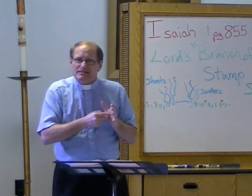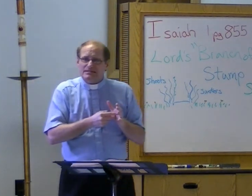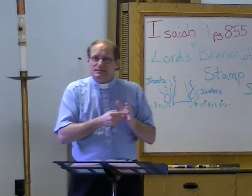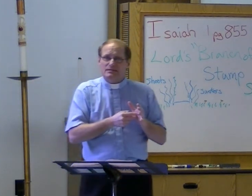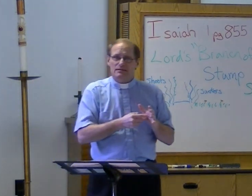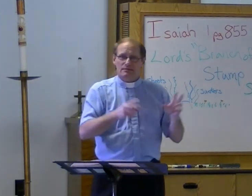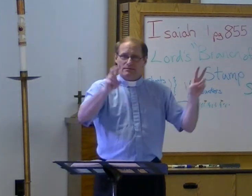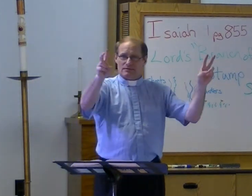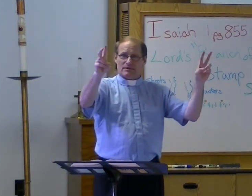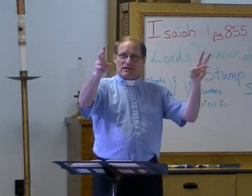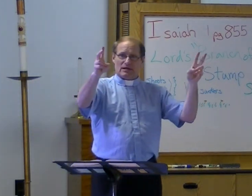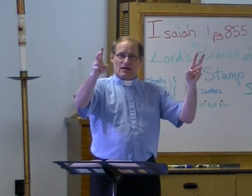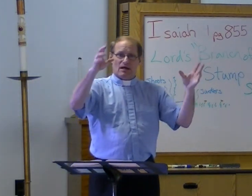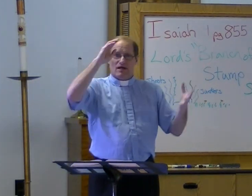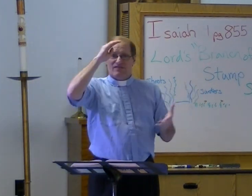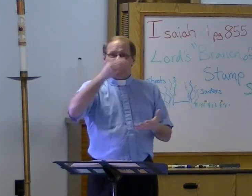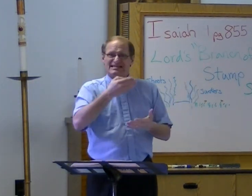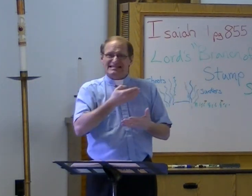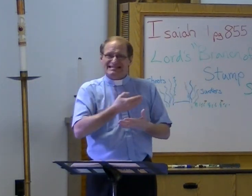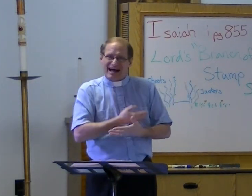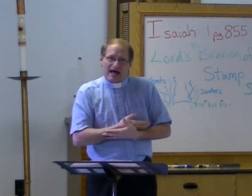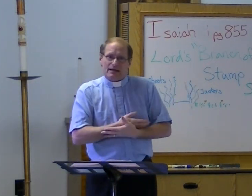Means the son